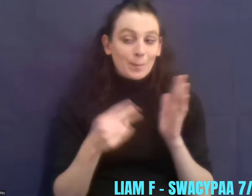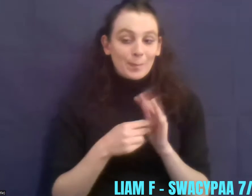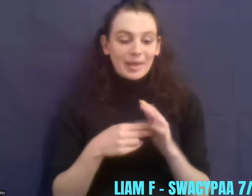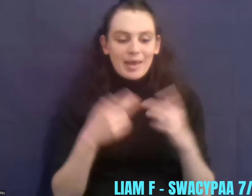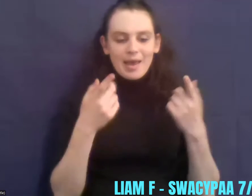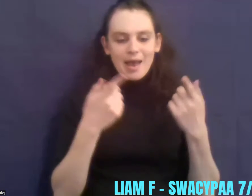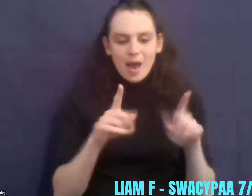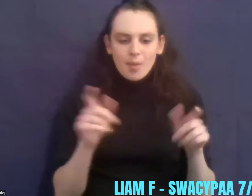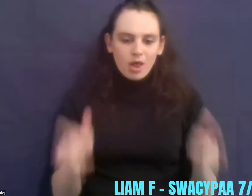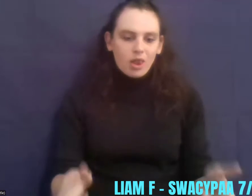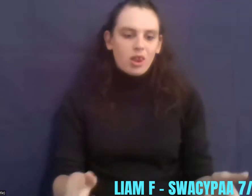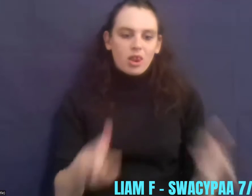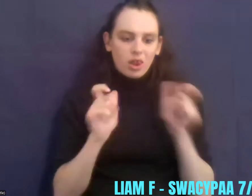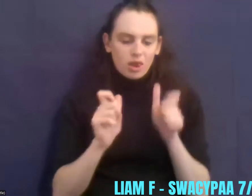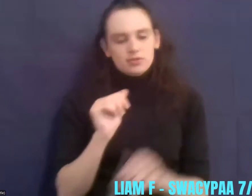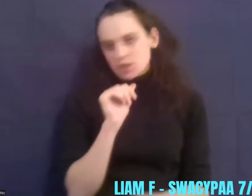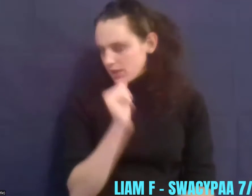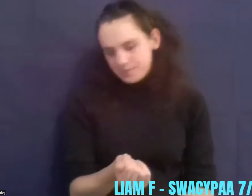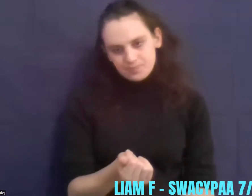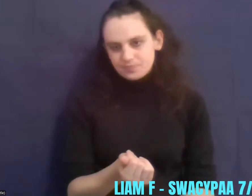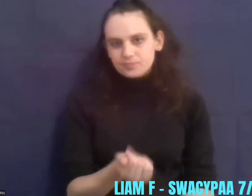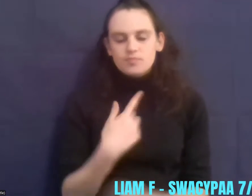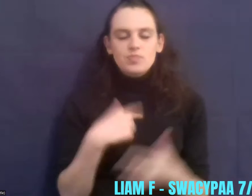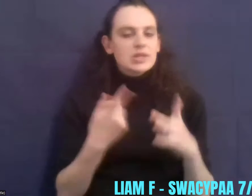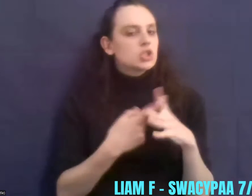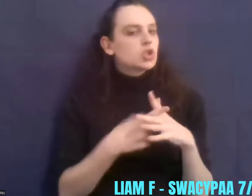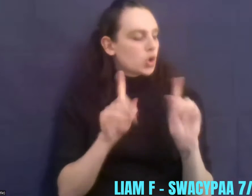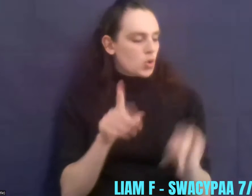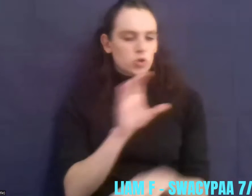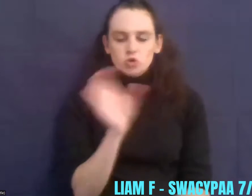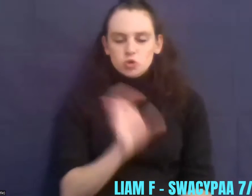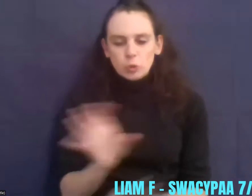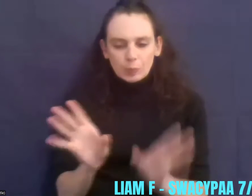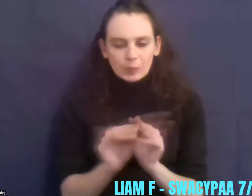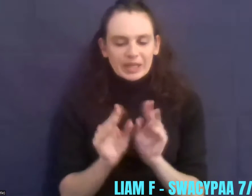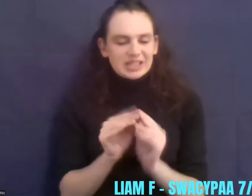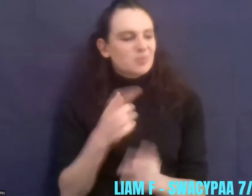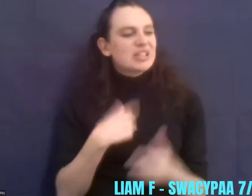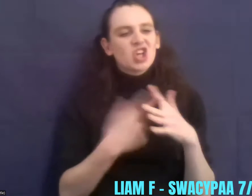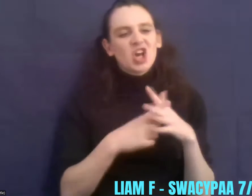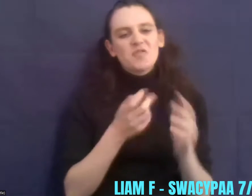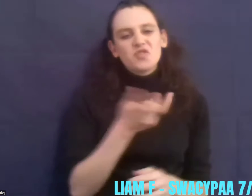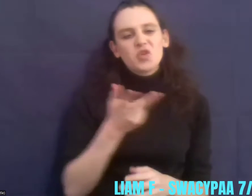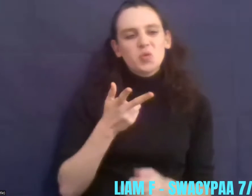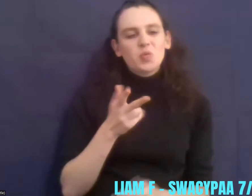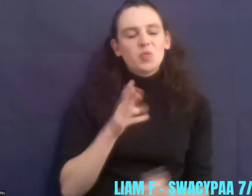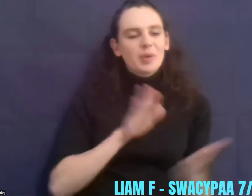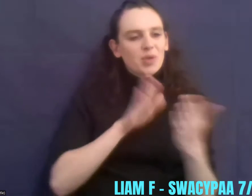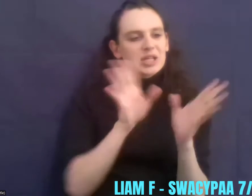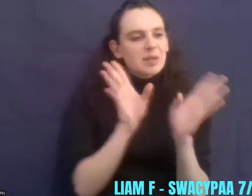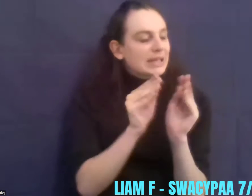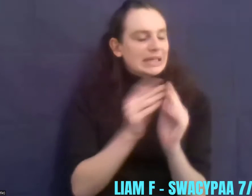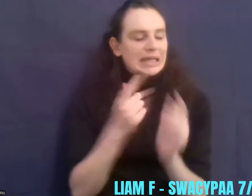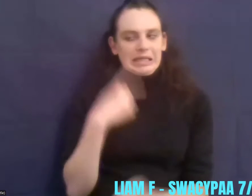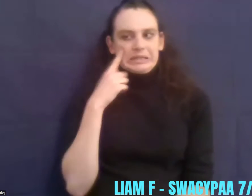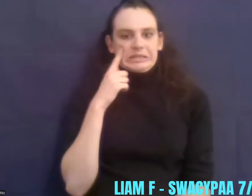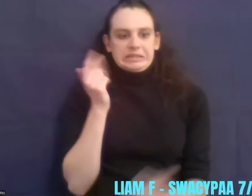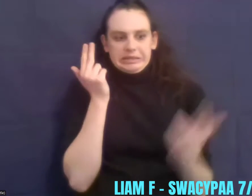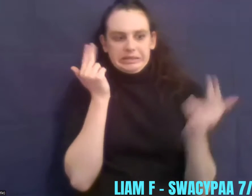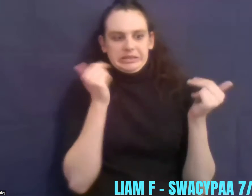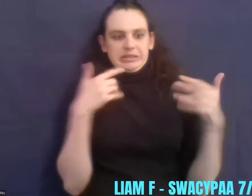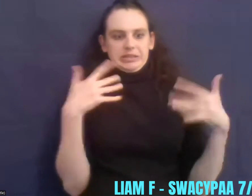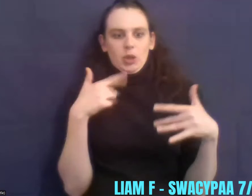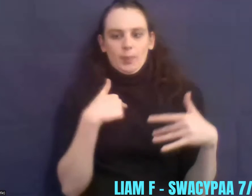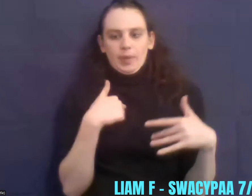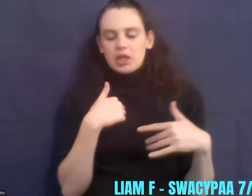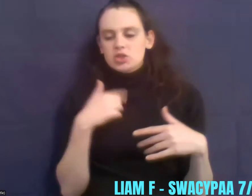going to some Zoom meetings. I'd gone to a couple in-person meetings at first, thought, no, I don't like this. This is scary. So I went pretty much exclusively to Zoom meetings for a